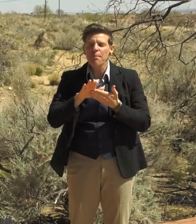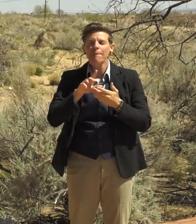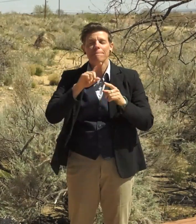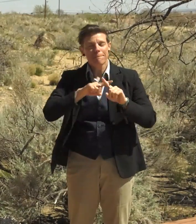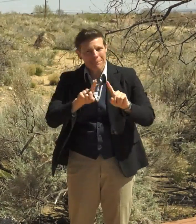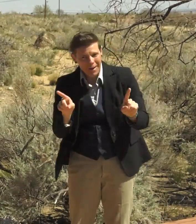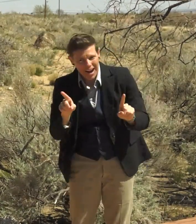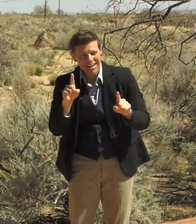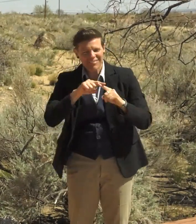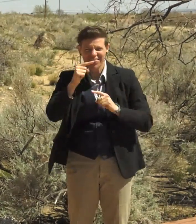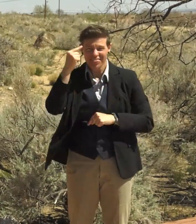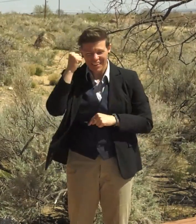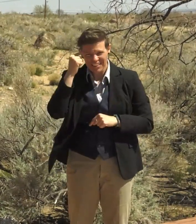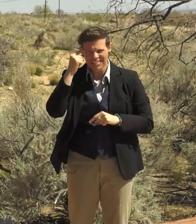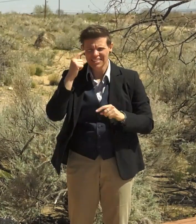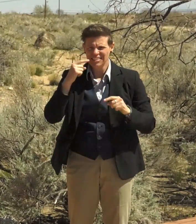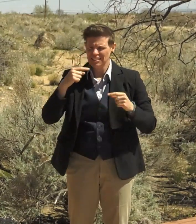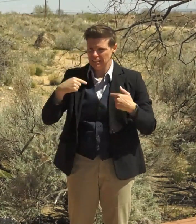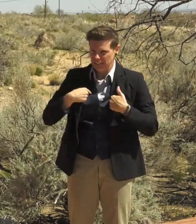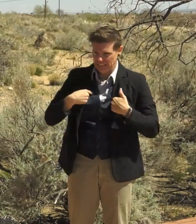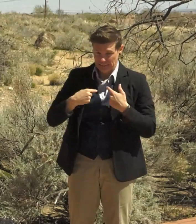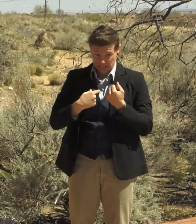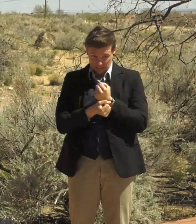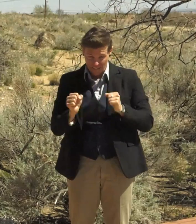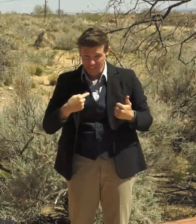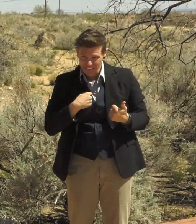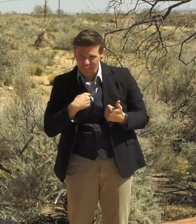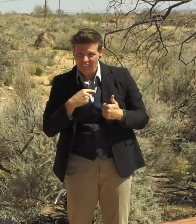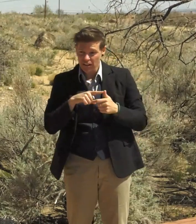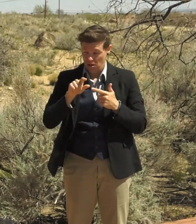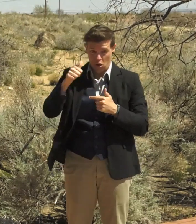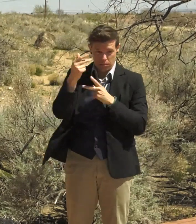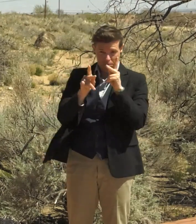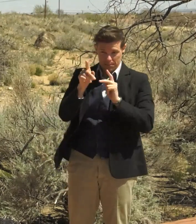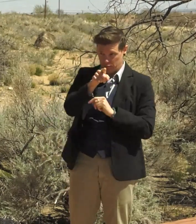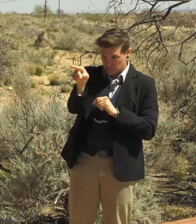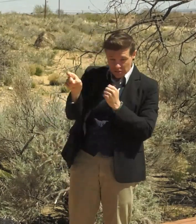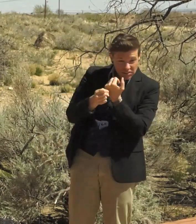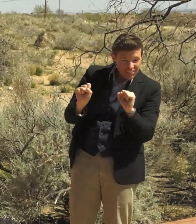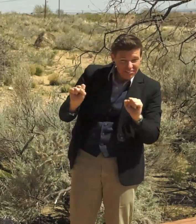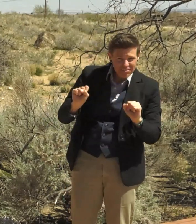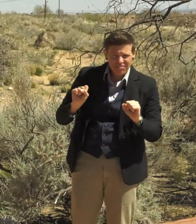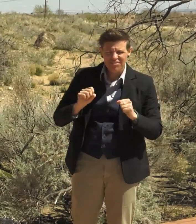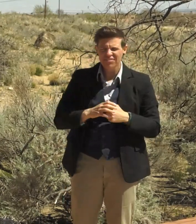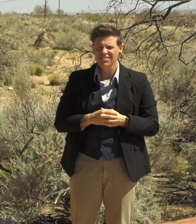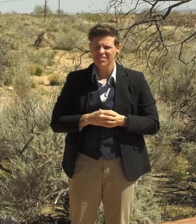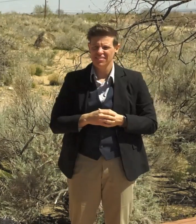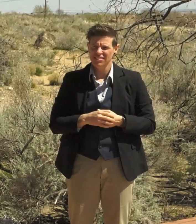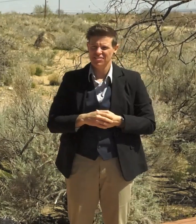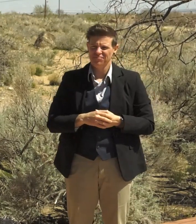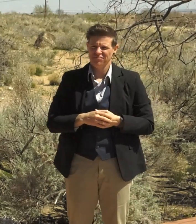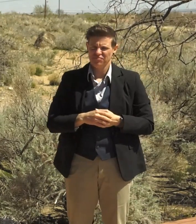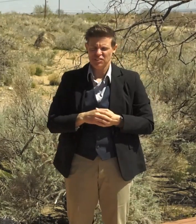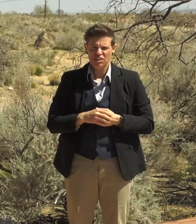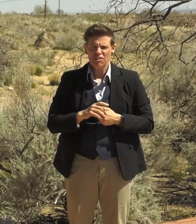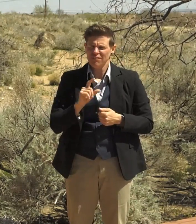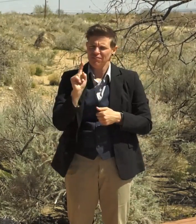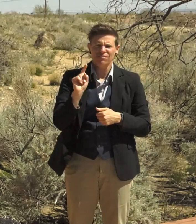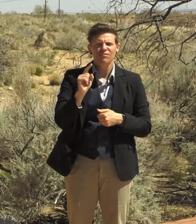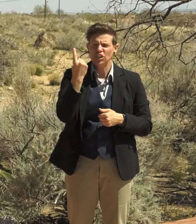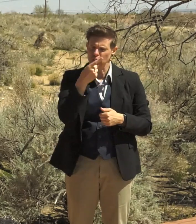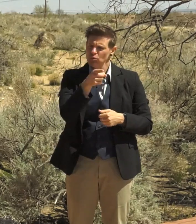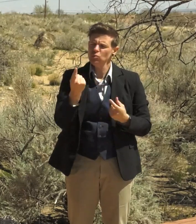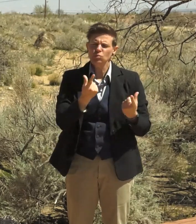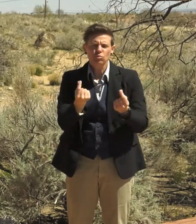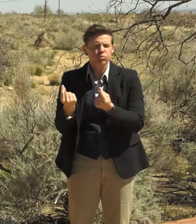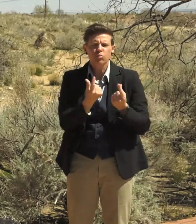keep ourselves and each other safe when we're out on the trails. And the first and foremost thing is it is paramount to follow the mandates